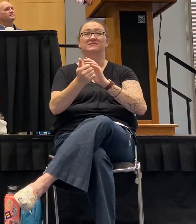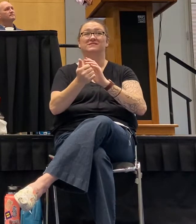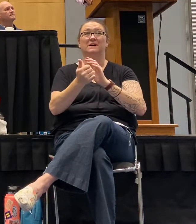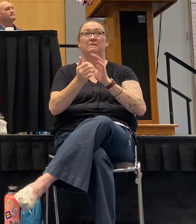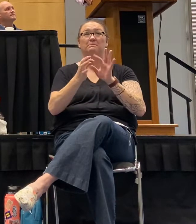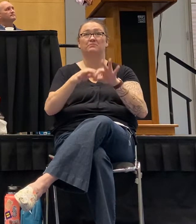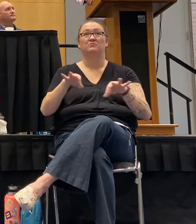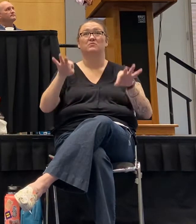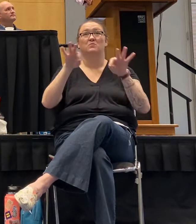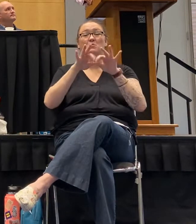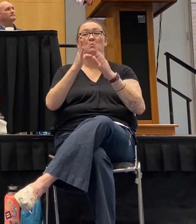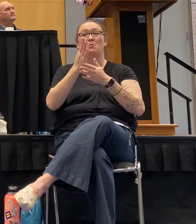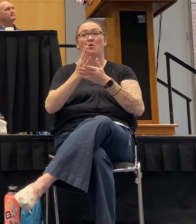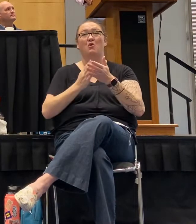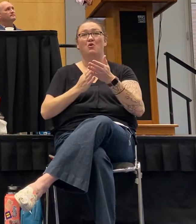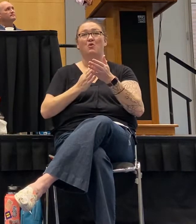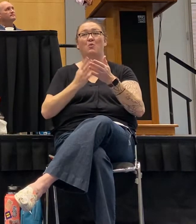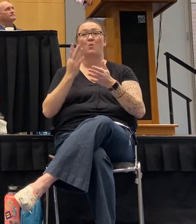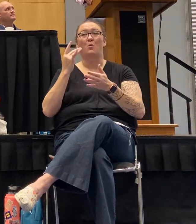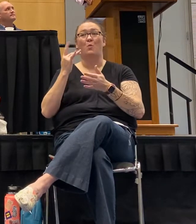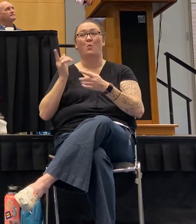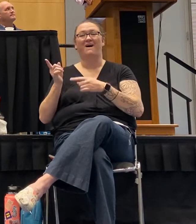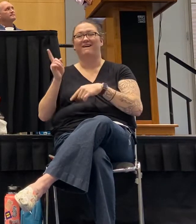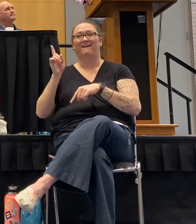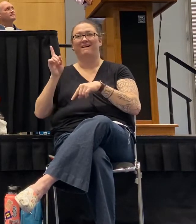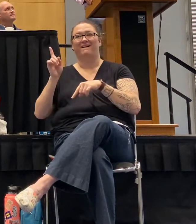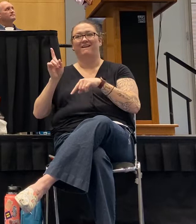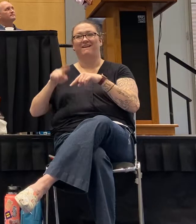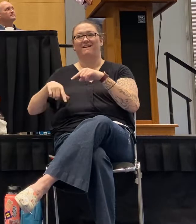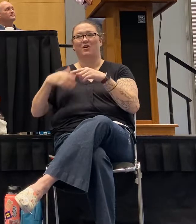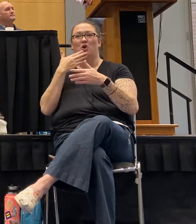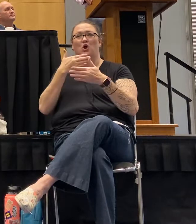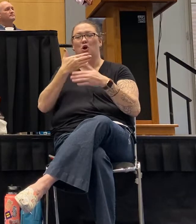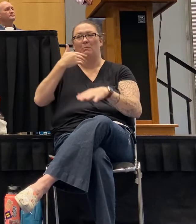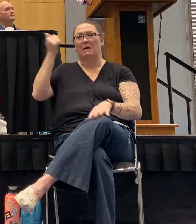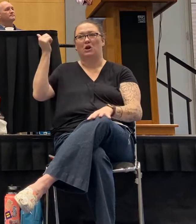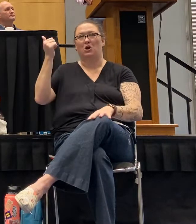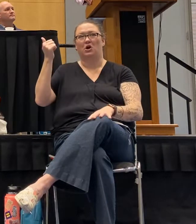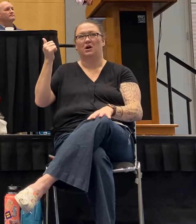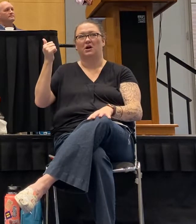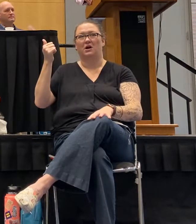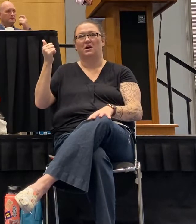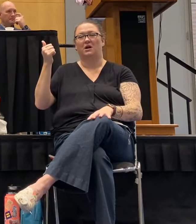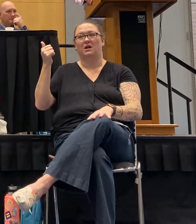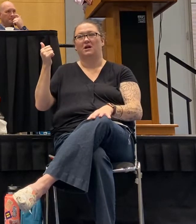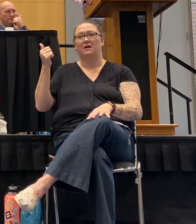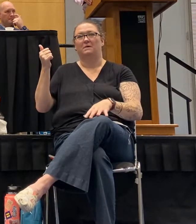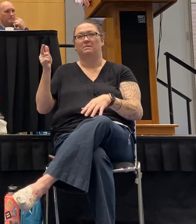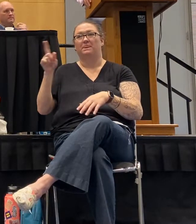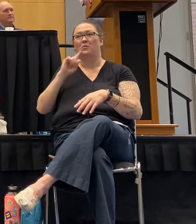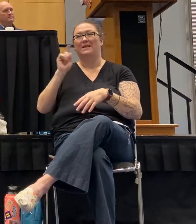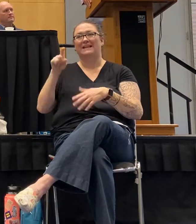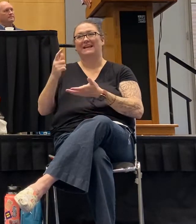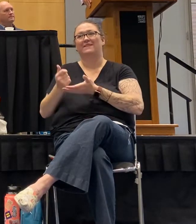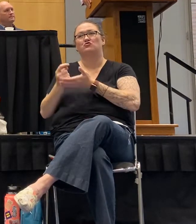part on why he could not get well. Like, it really impeded treatment for that